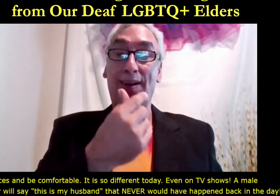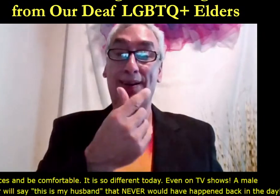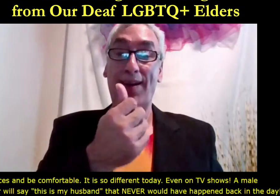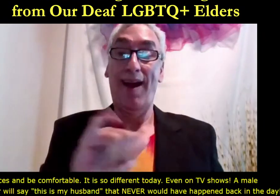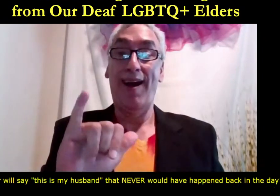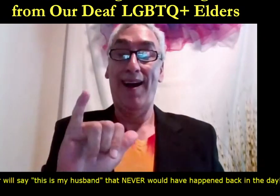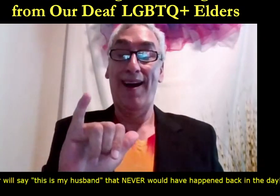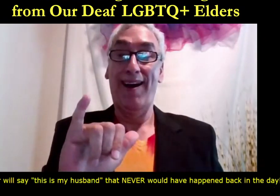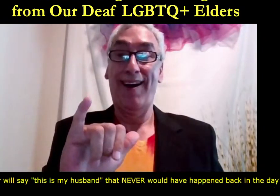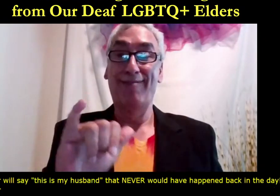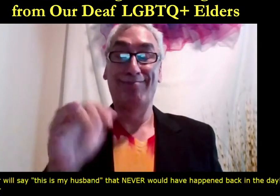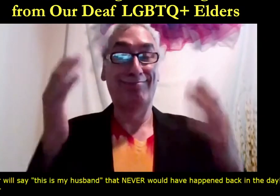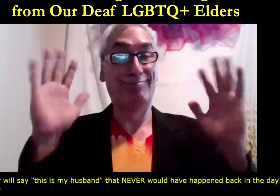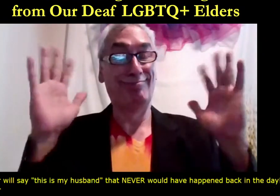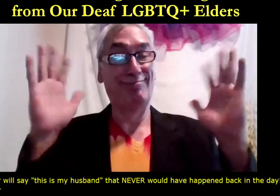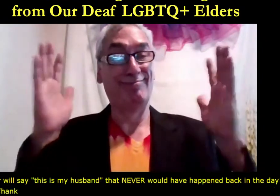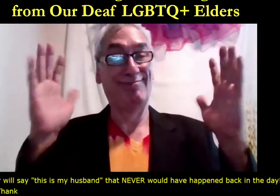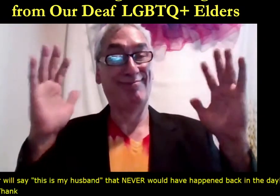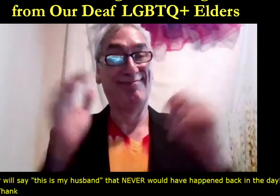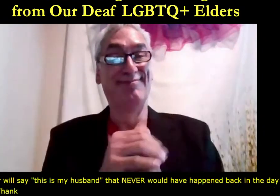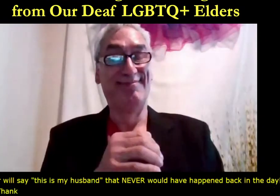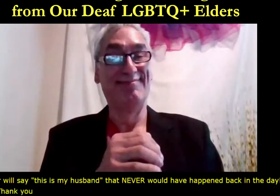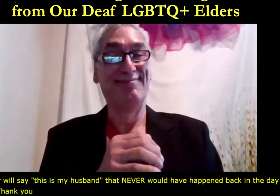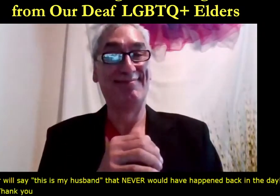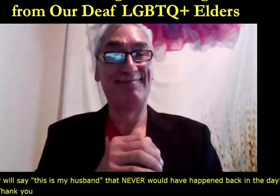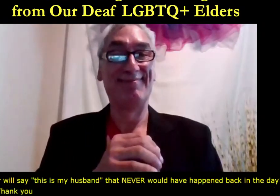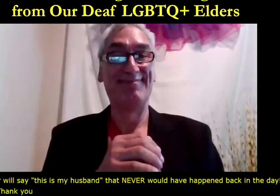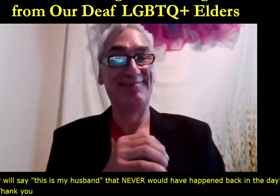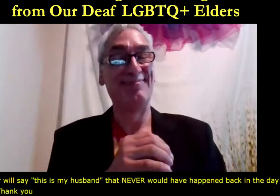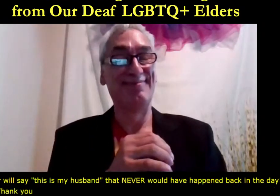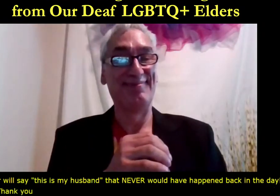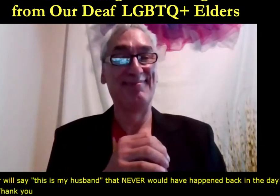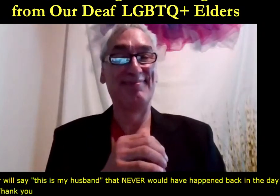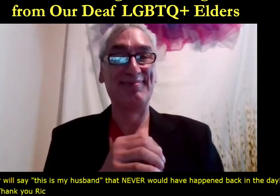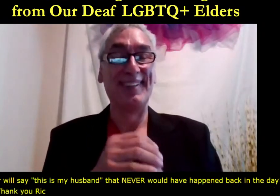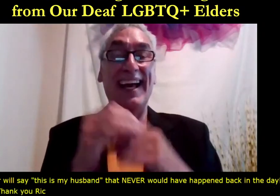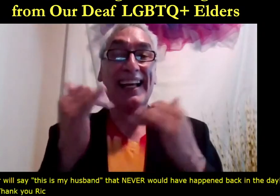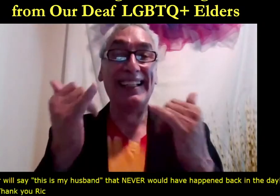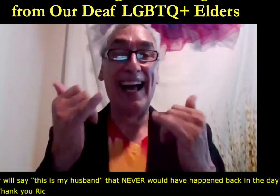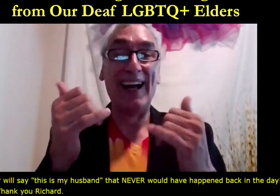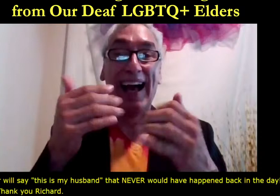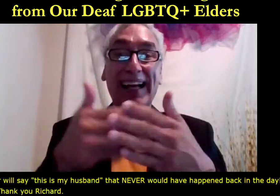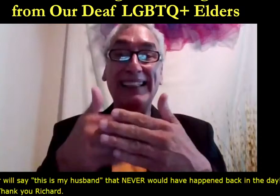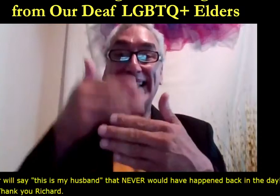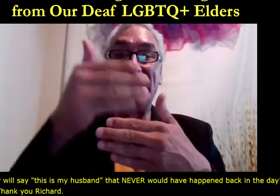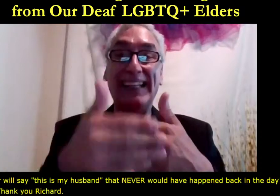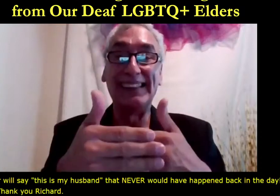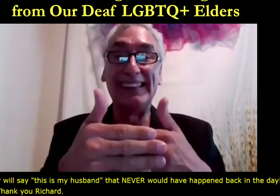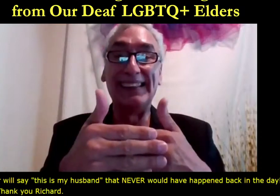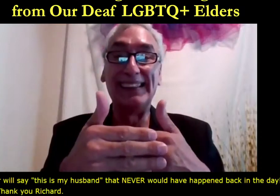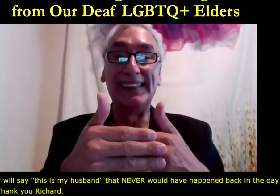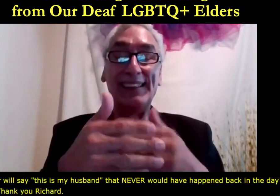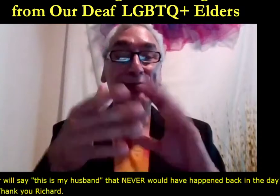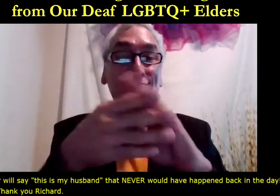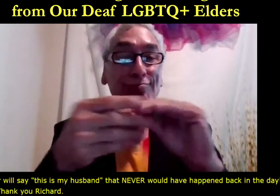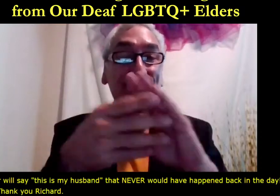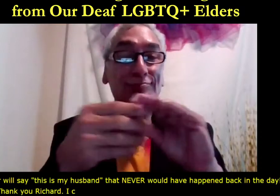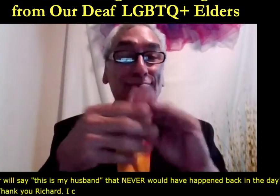yeah we should be proud gay to be gay okay now um